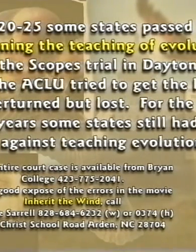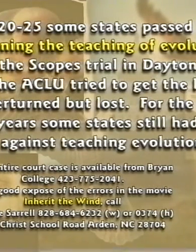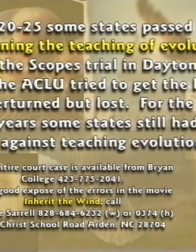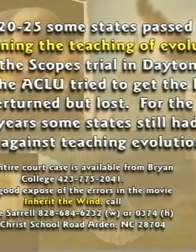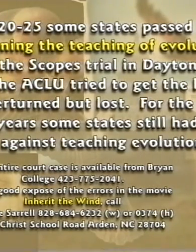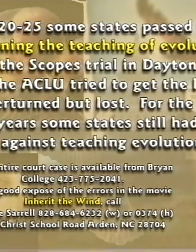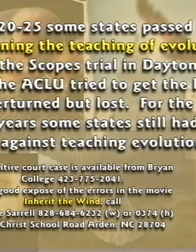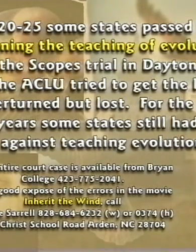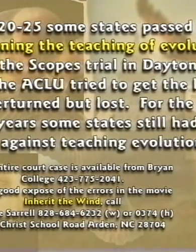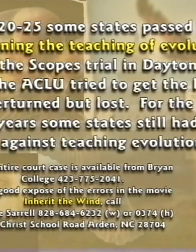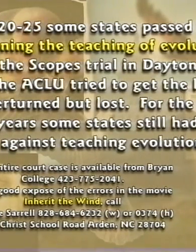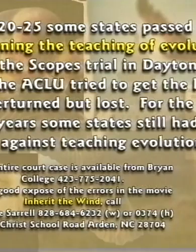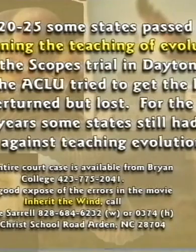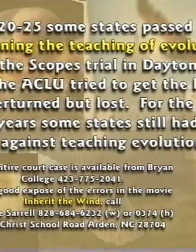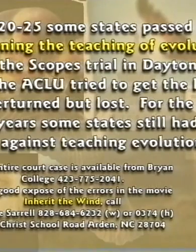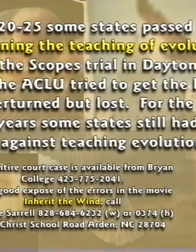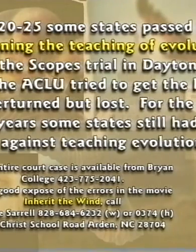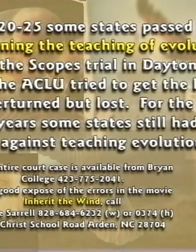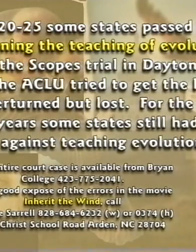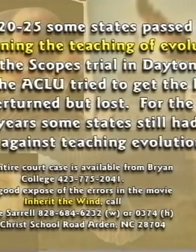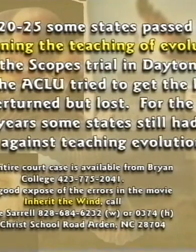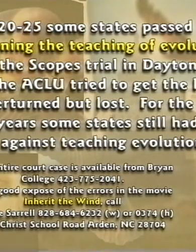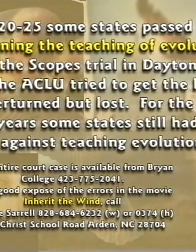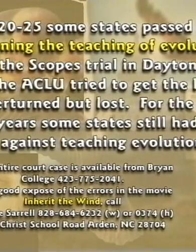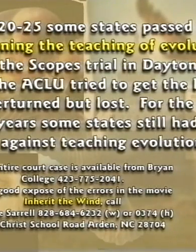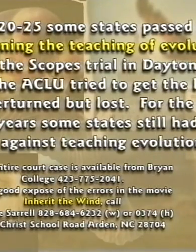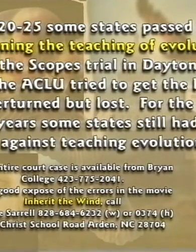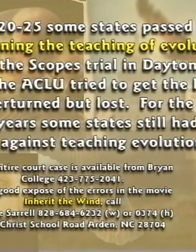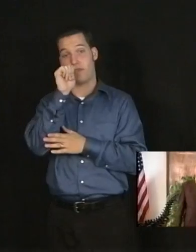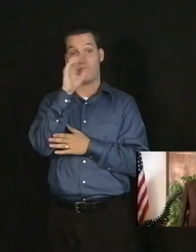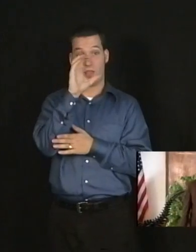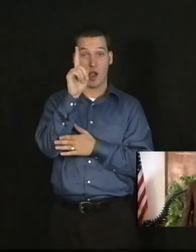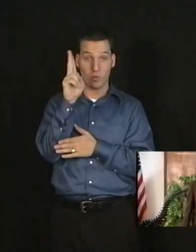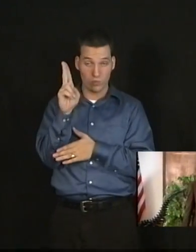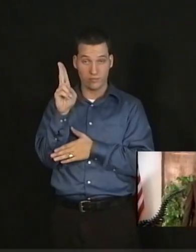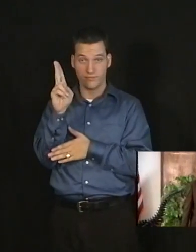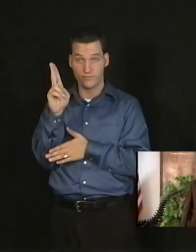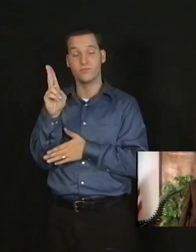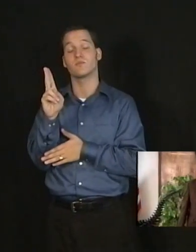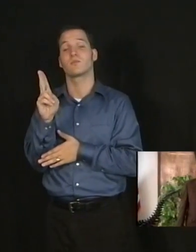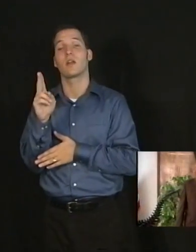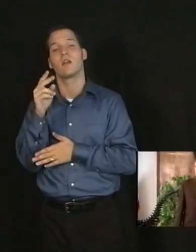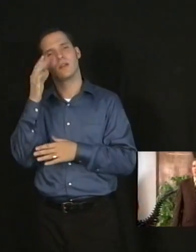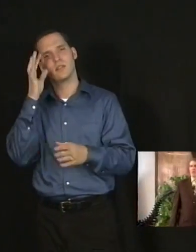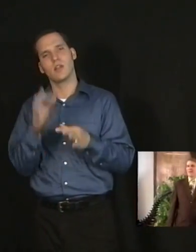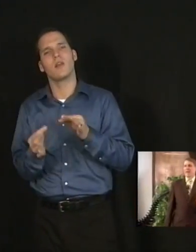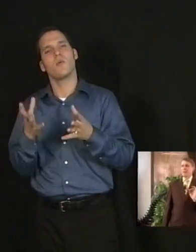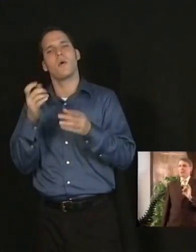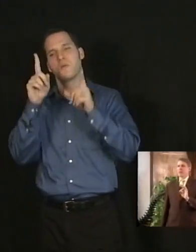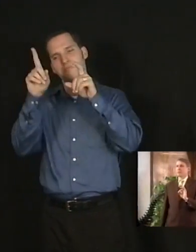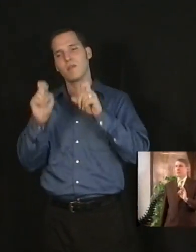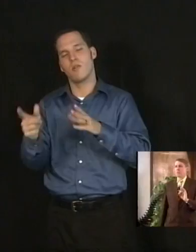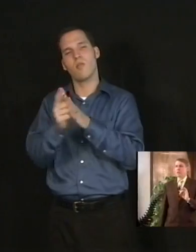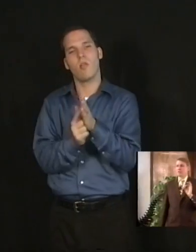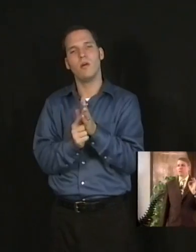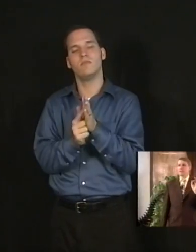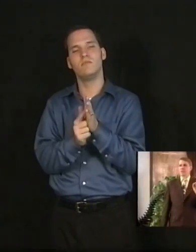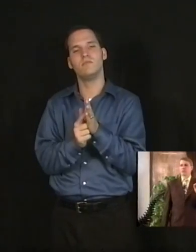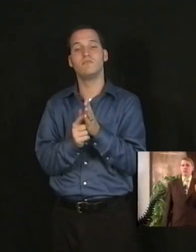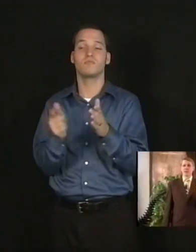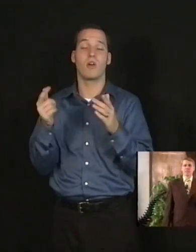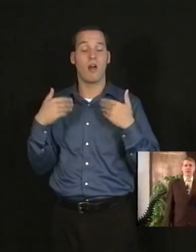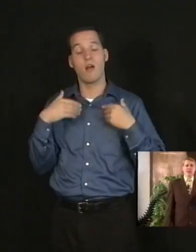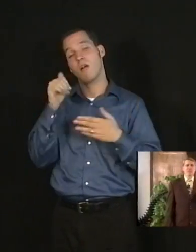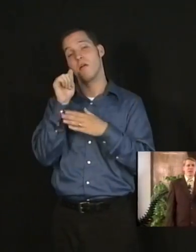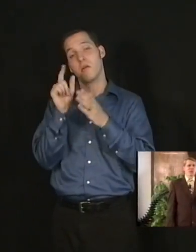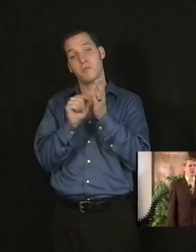Act. The ACLU, which is the American Communist Lawyers Union, decided they wanted to test this law. So they ran an ad in the paper, said, we're looking for a